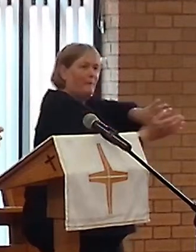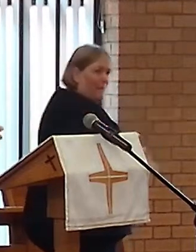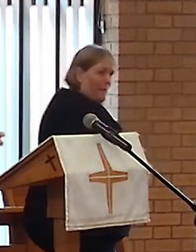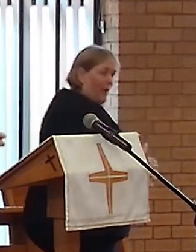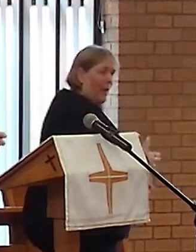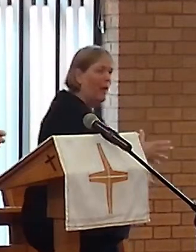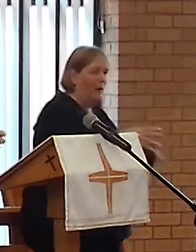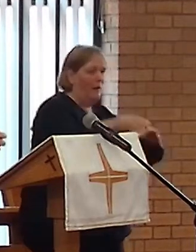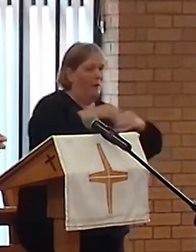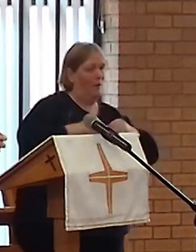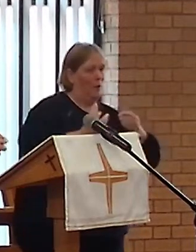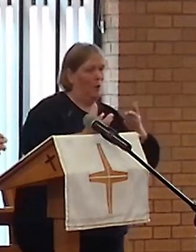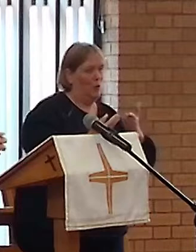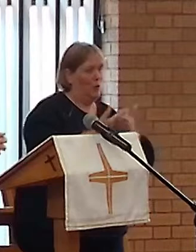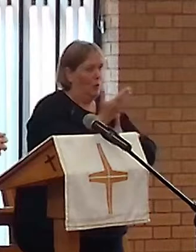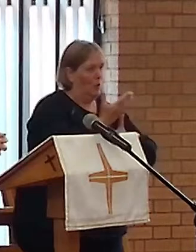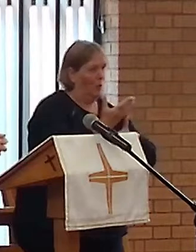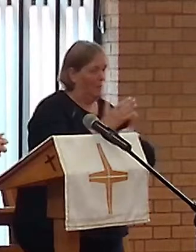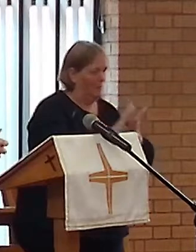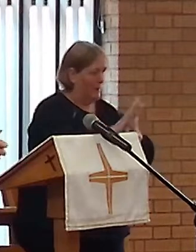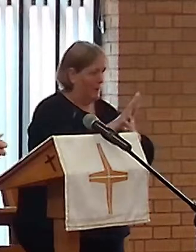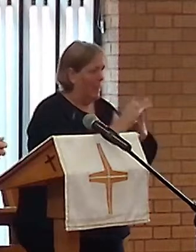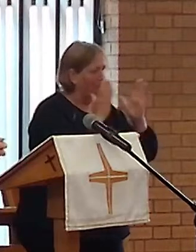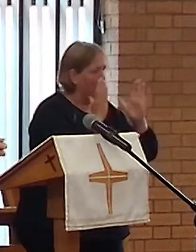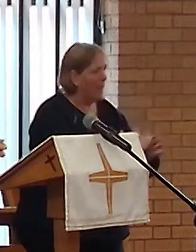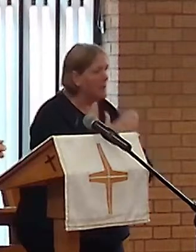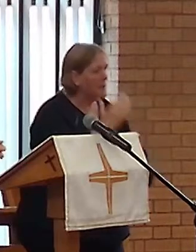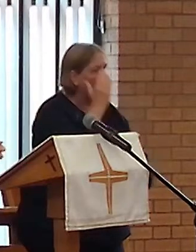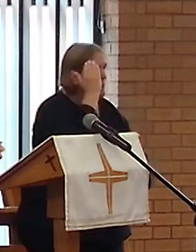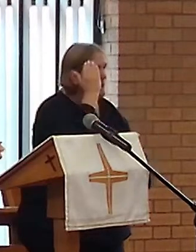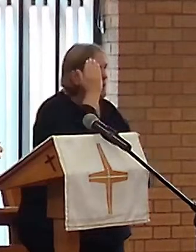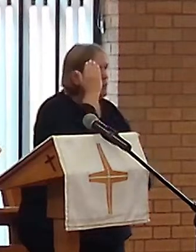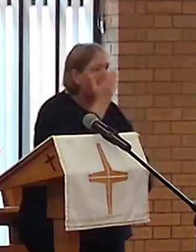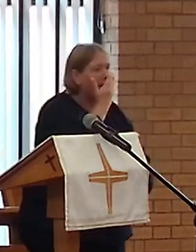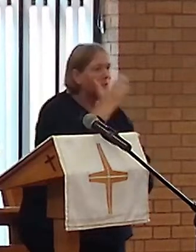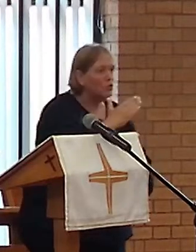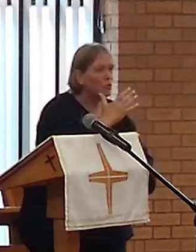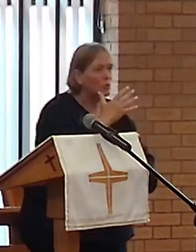the attitude of our minds. Verse